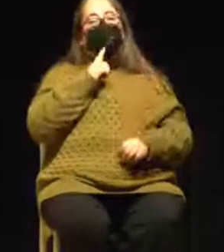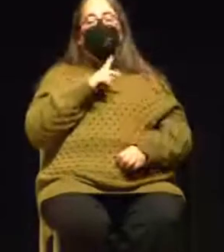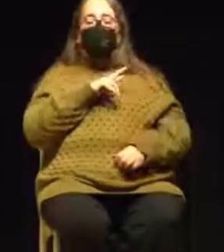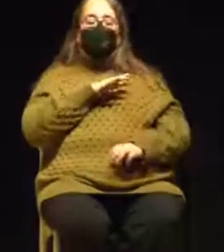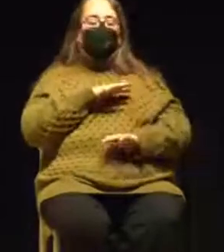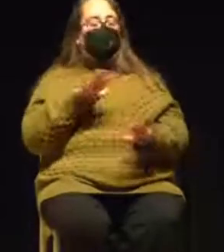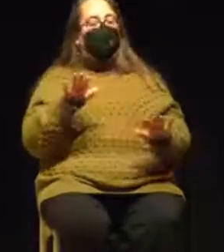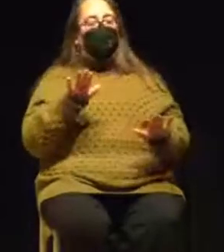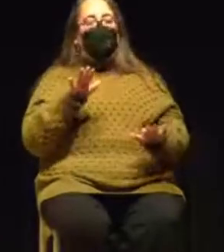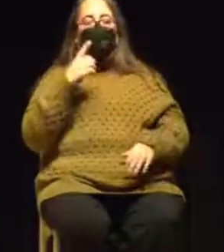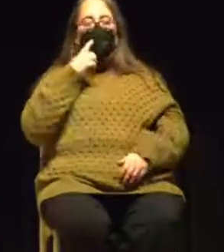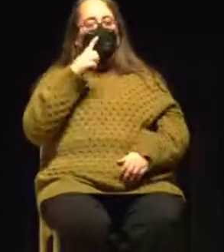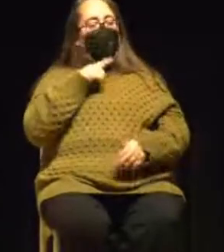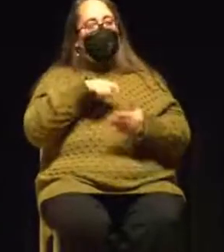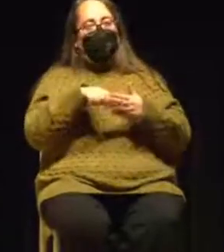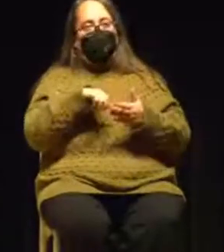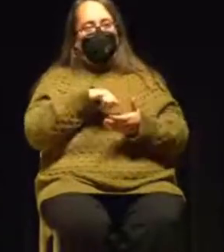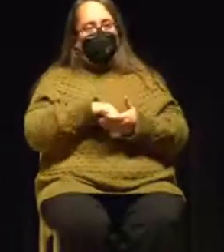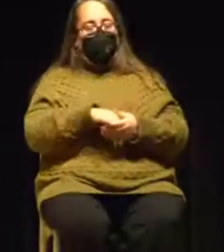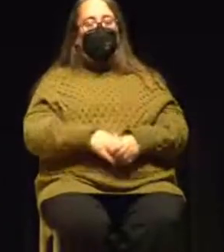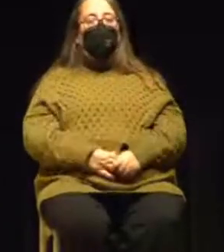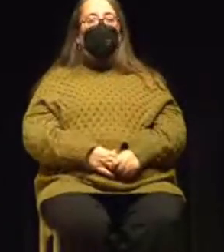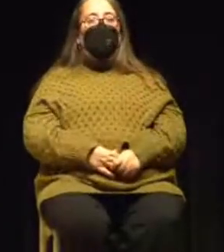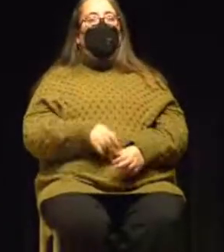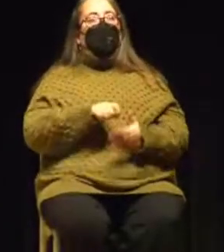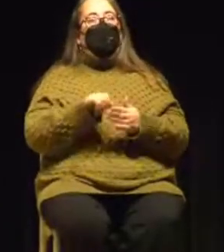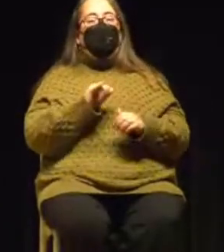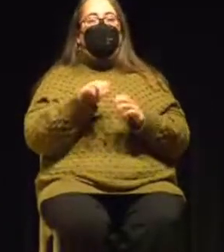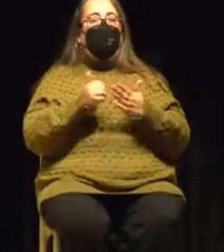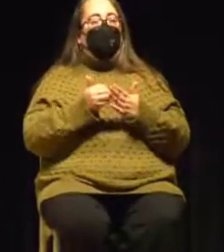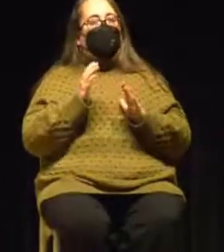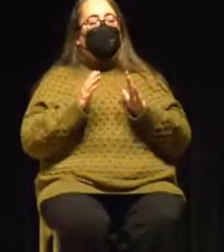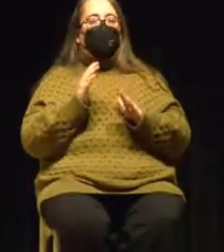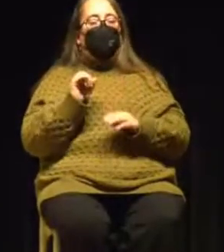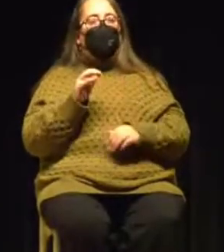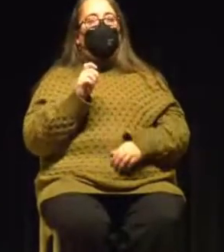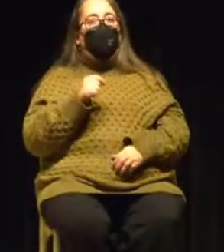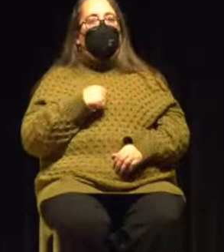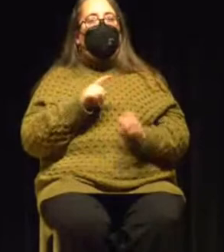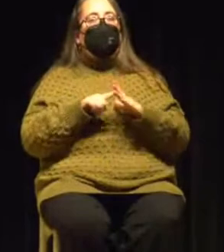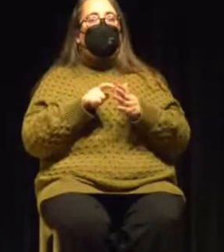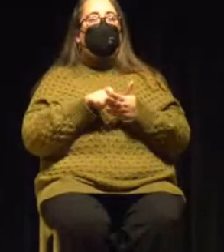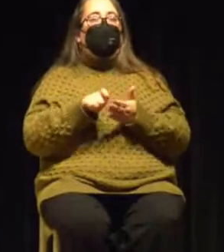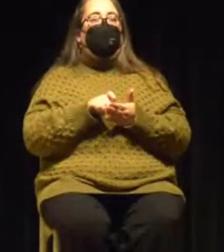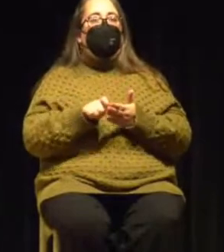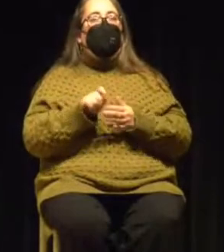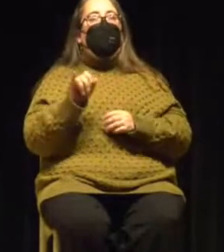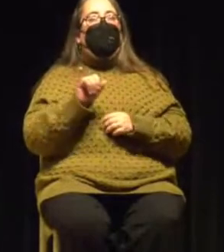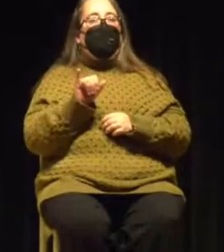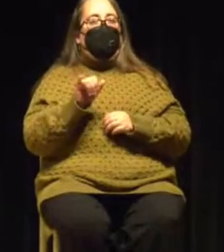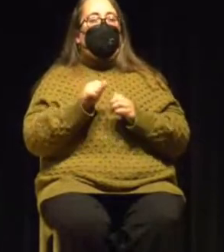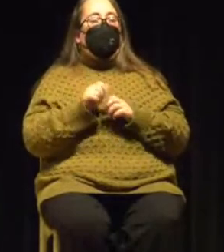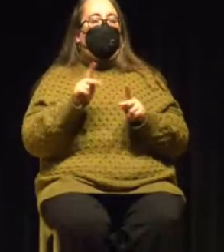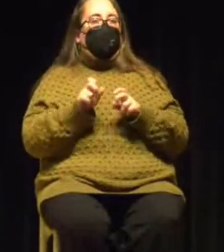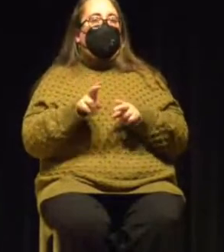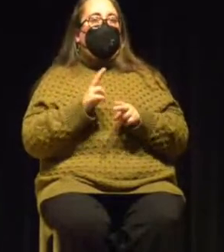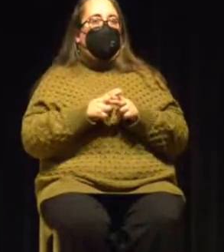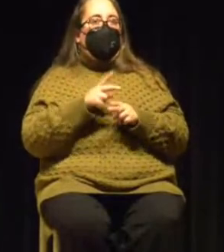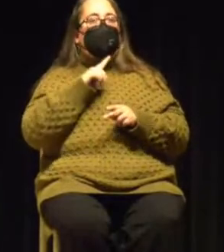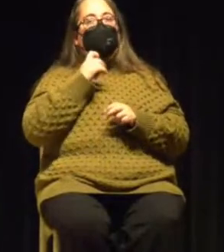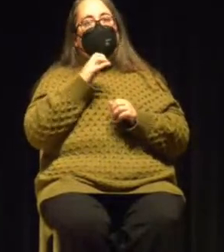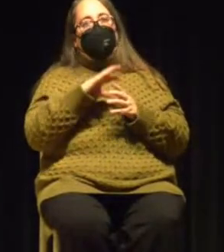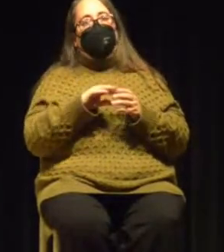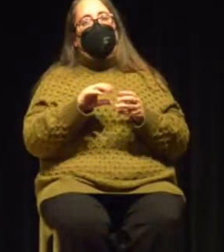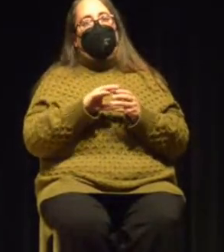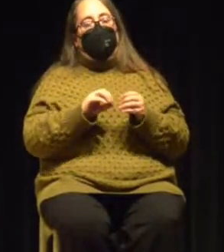like, why am I writing like this? Mm-hmm. Like, I'm writing like we're all robots here. And I actually started writing my briefs like with people's names and telling their actual